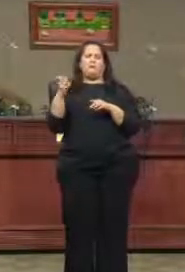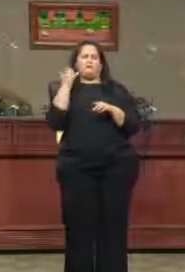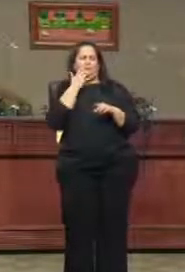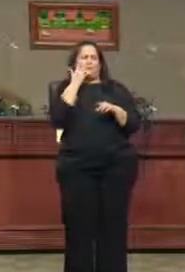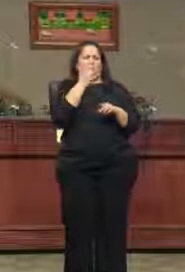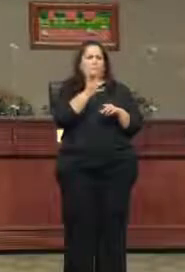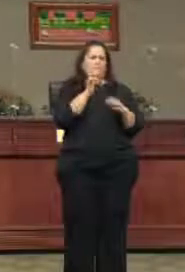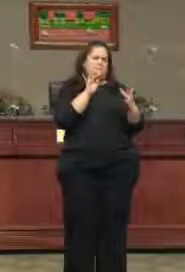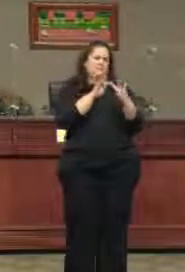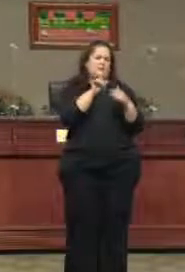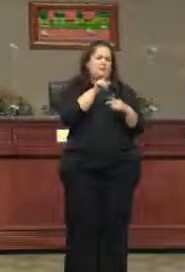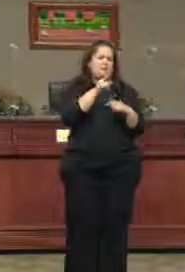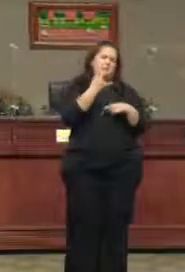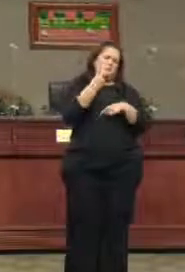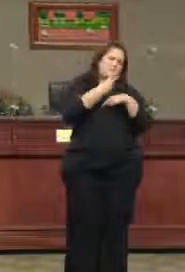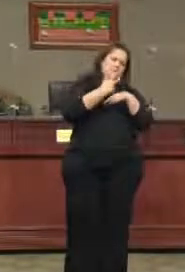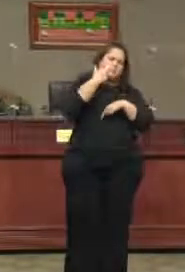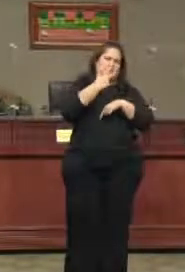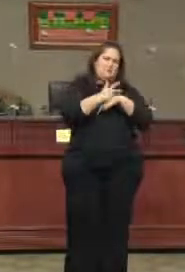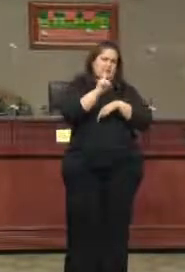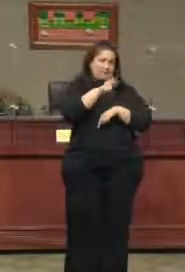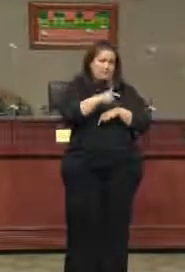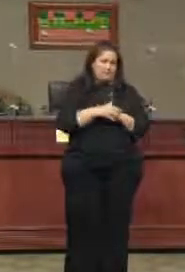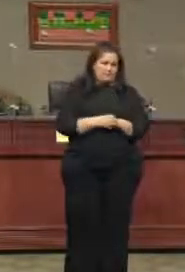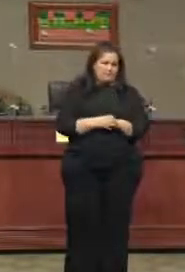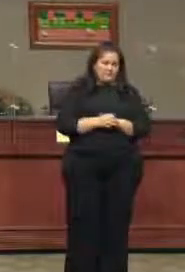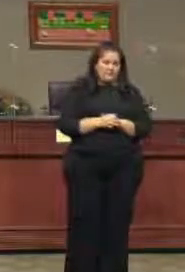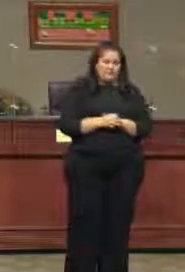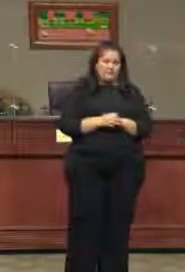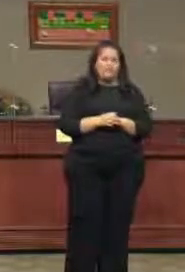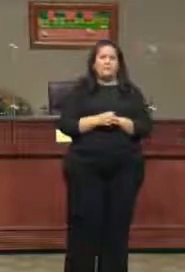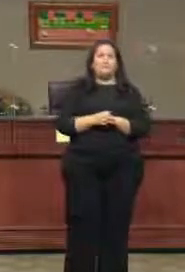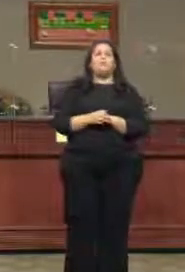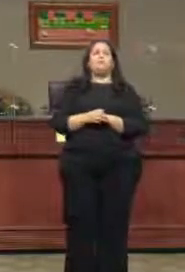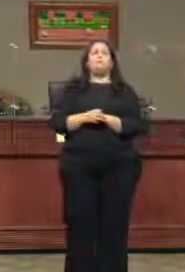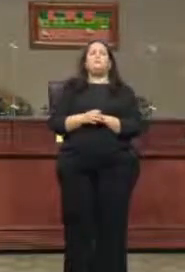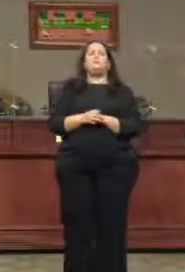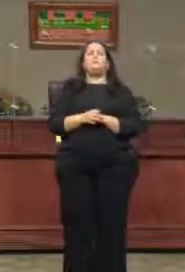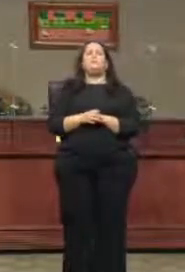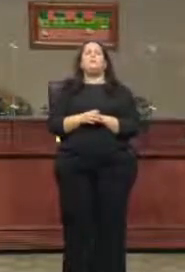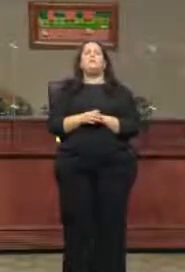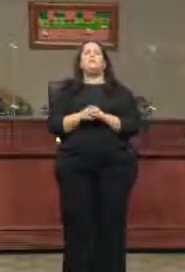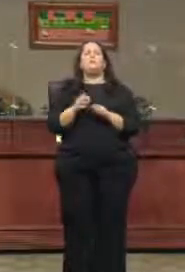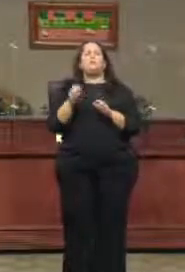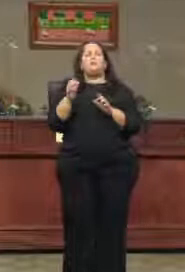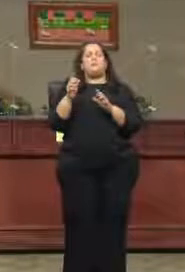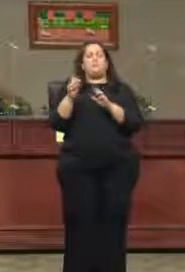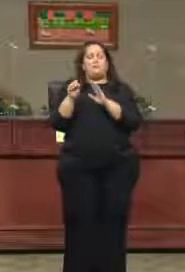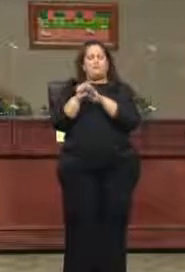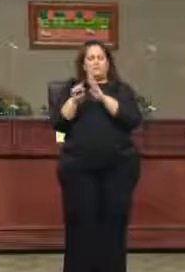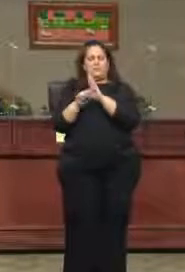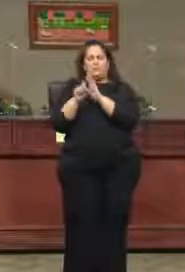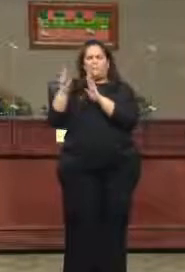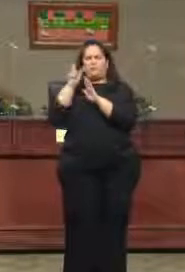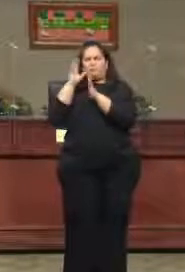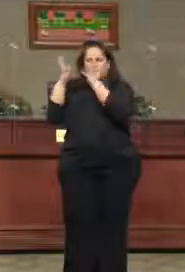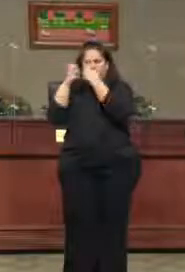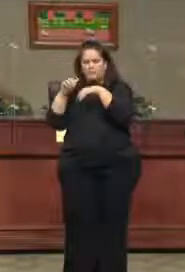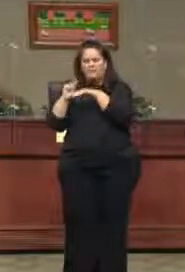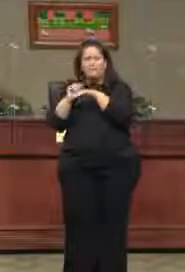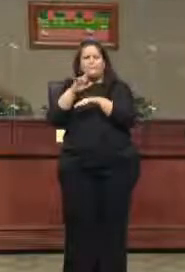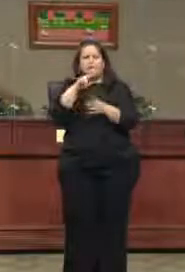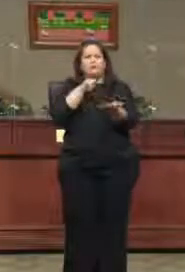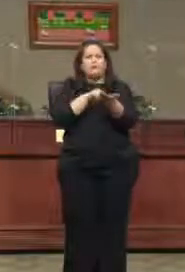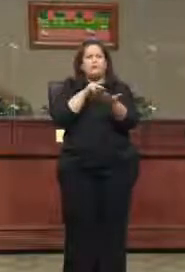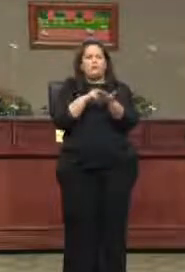3 days. Again, the state will be sending contracted nurses to homes to administer doses